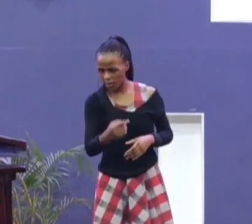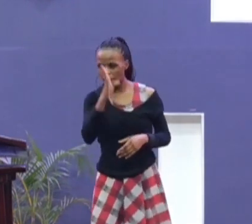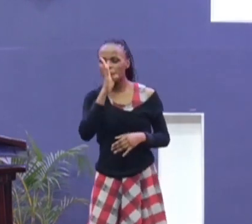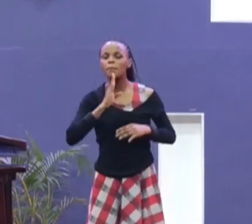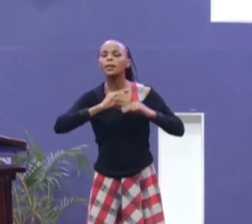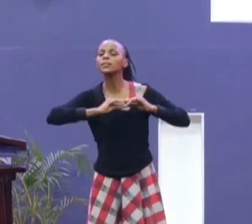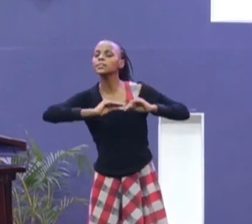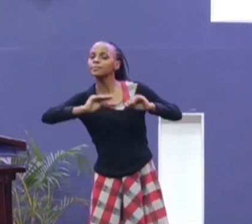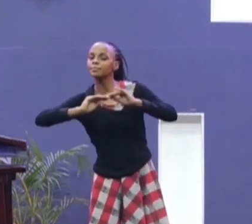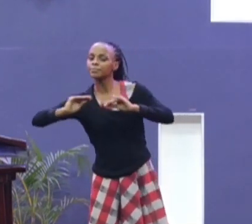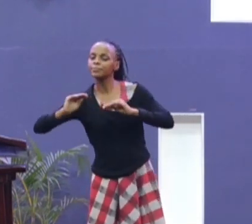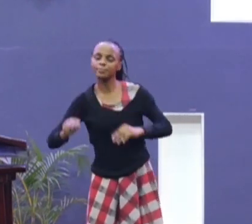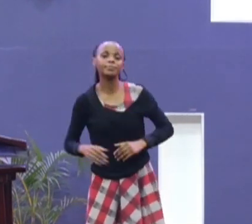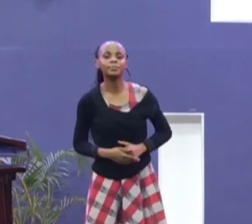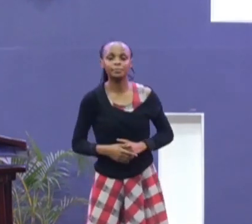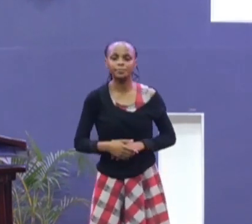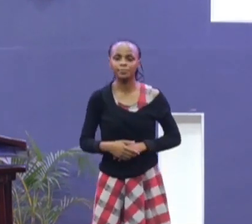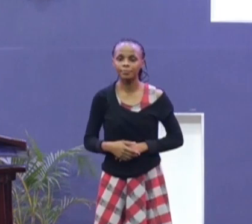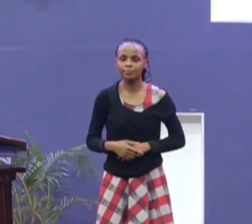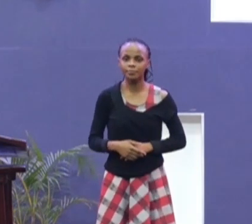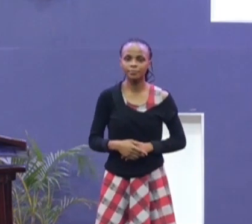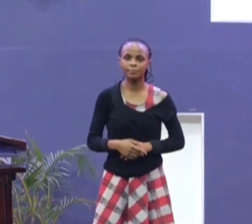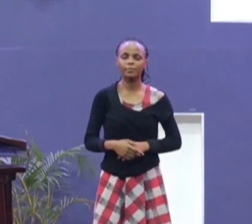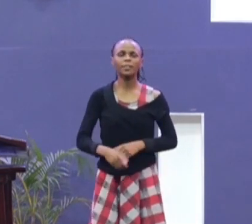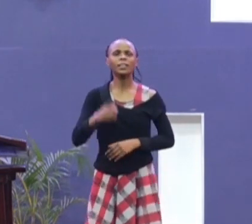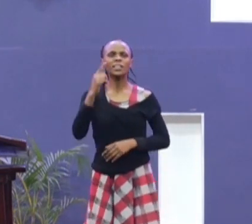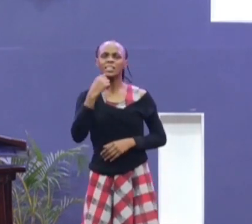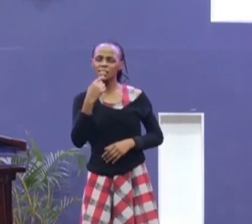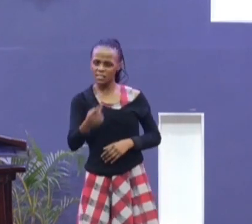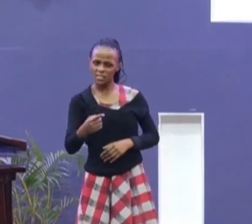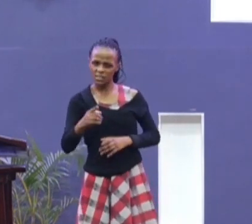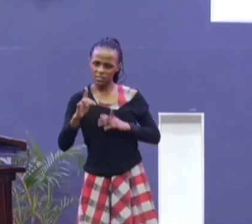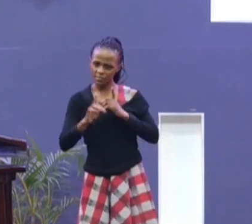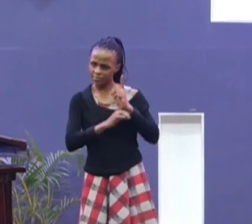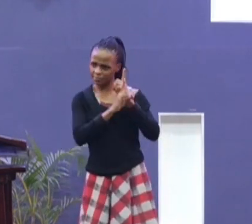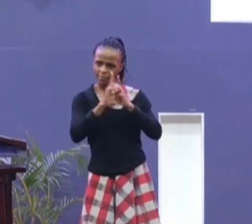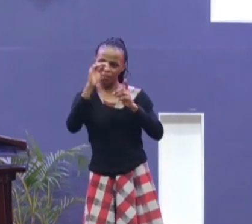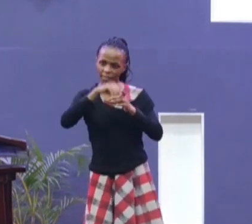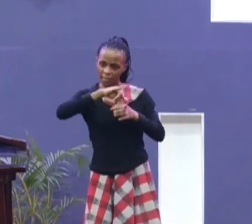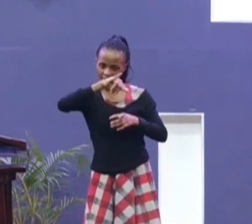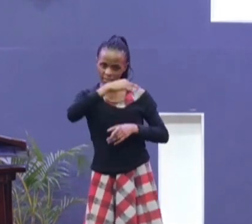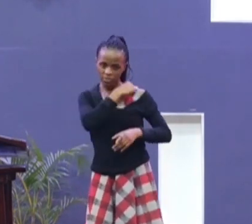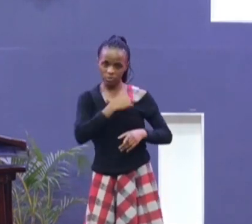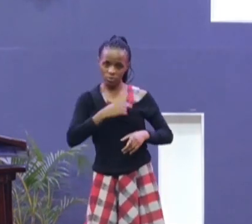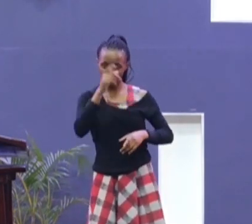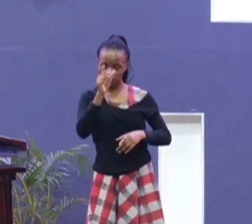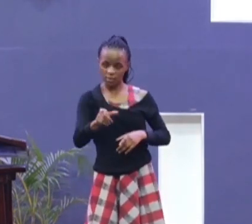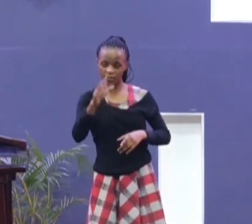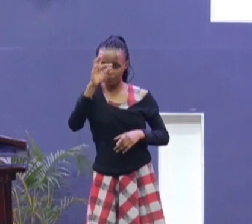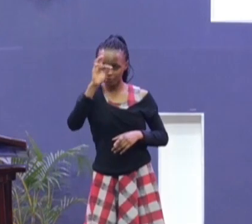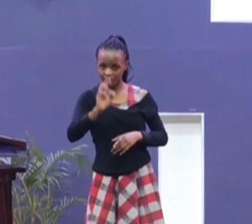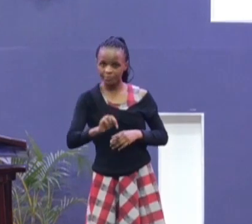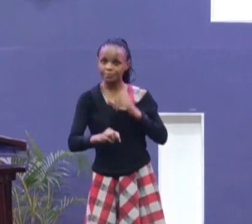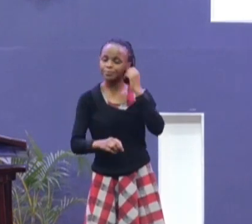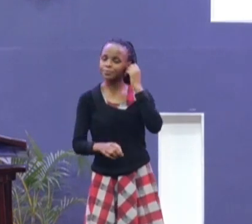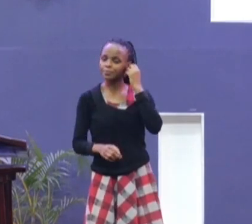atugambye ekyo kijja kujja lwa kusomesa na kuyigiriza. He tells the disciples in John chapter 8. Agamba bayigirizwa